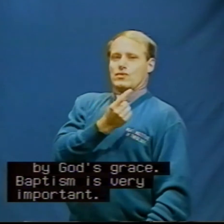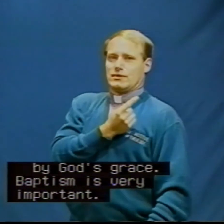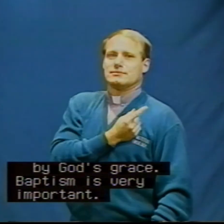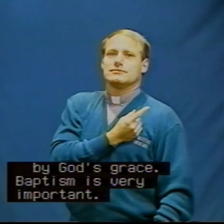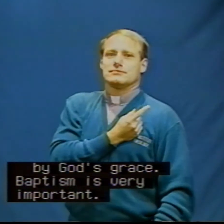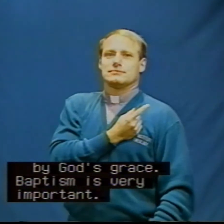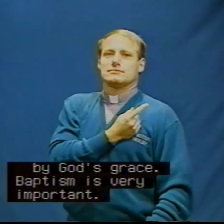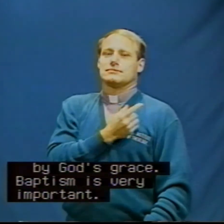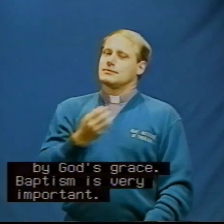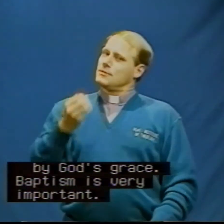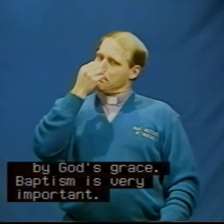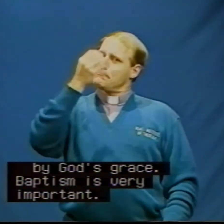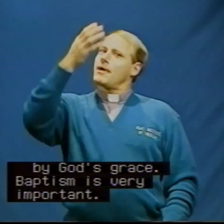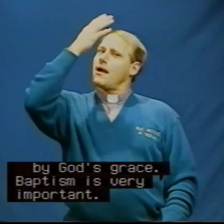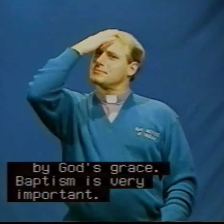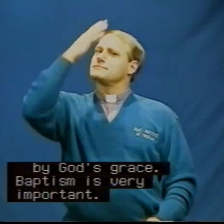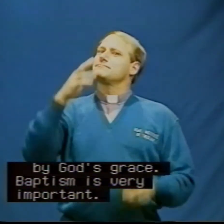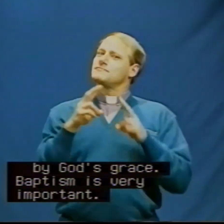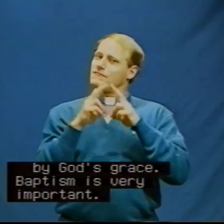very important.